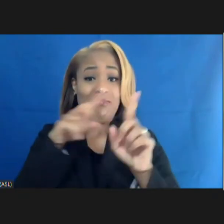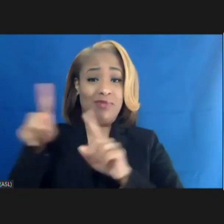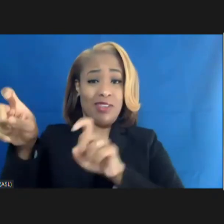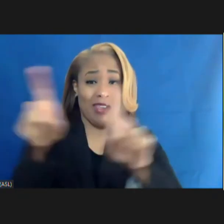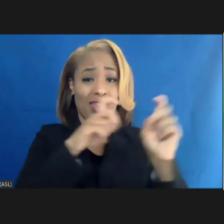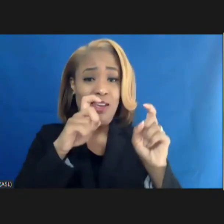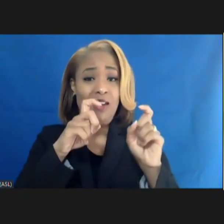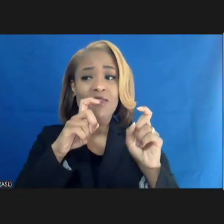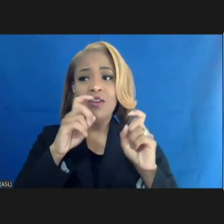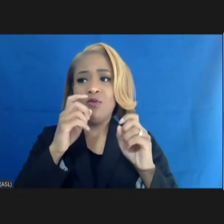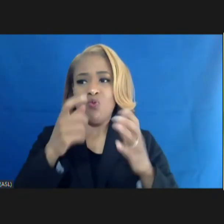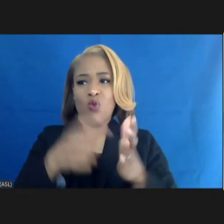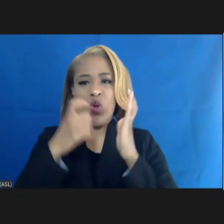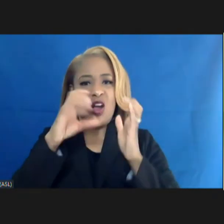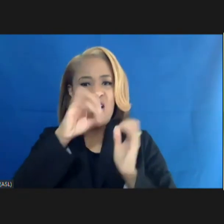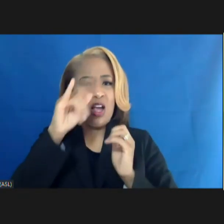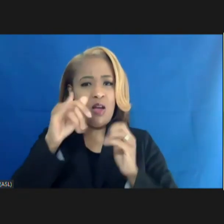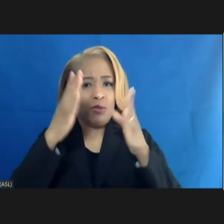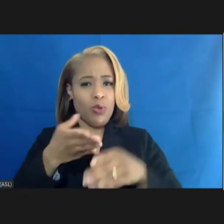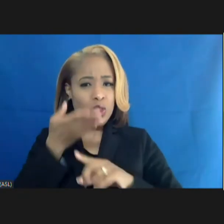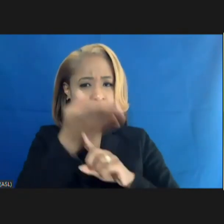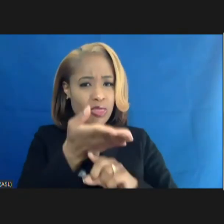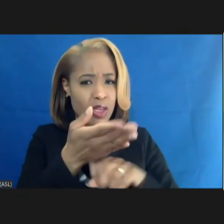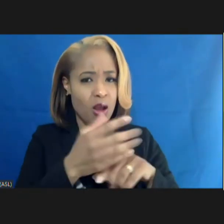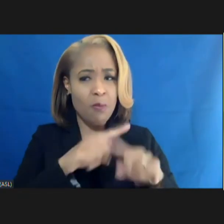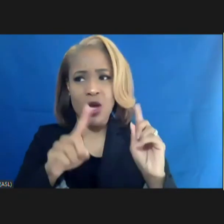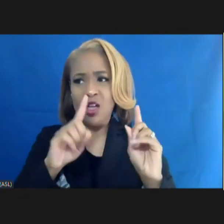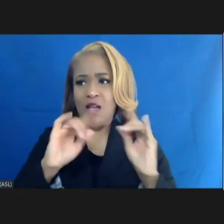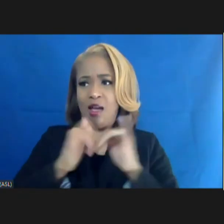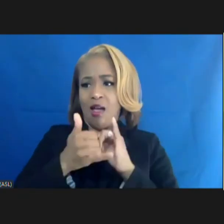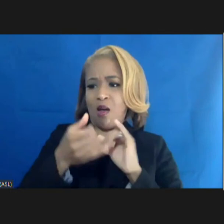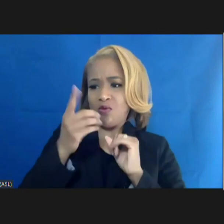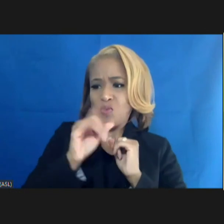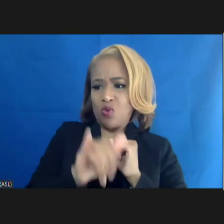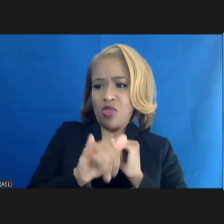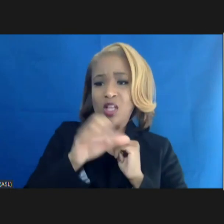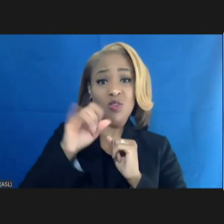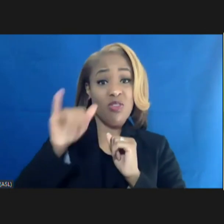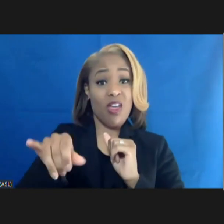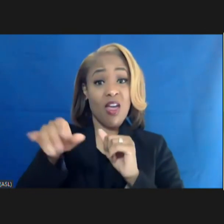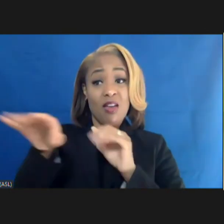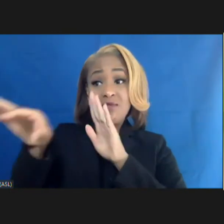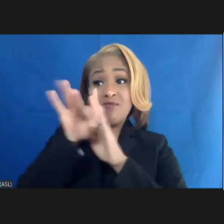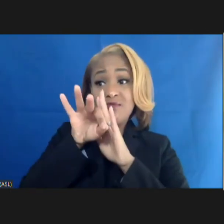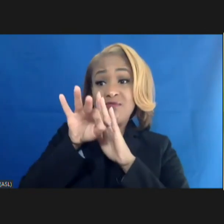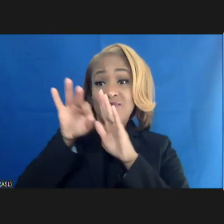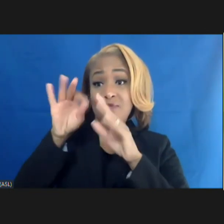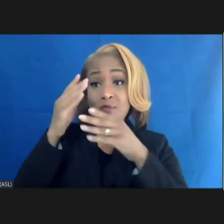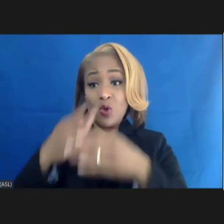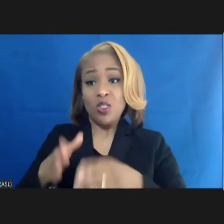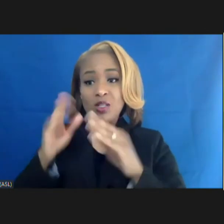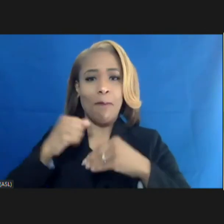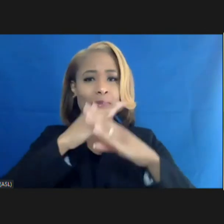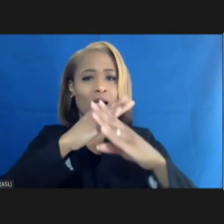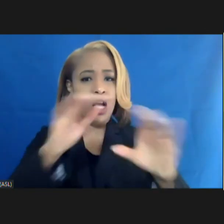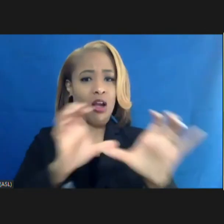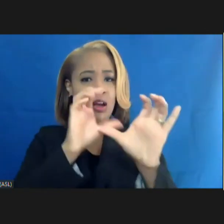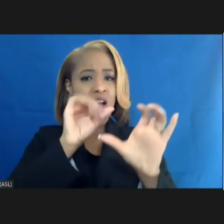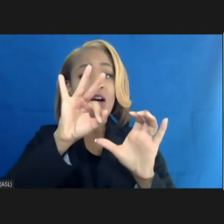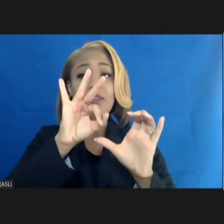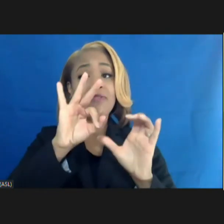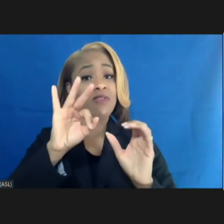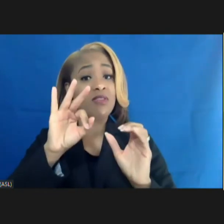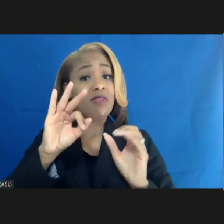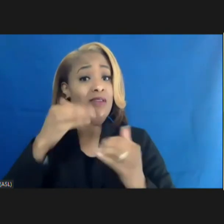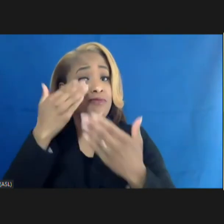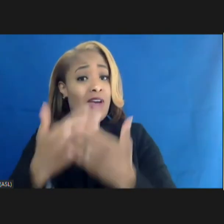enforcement mechanism to ensure that they are. So this means that party-appointed canvassers would be able to block the certification of an otherwise valid